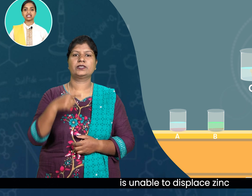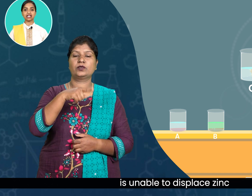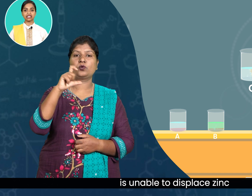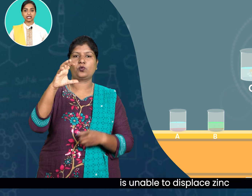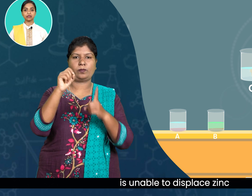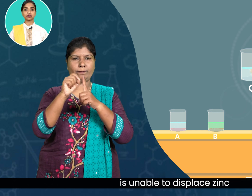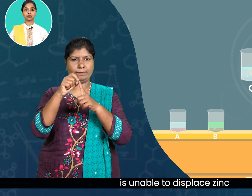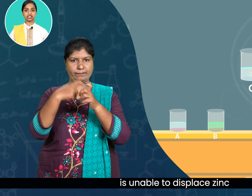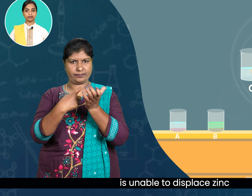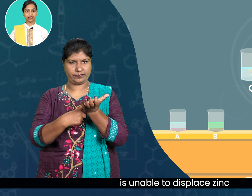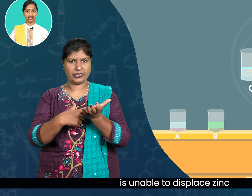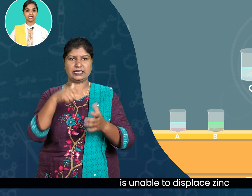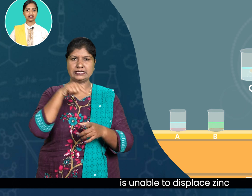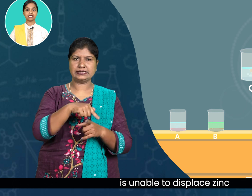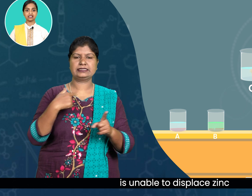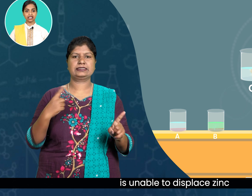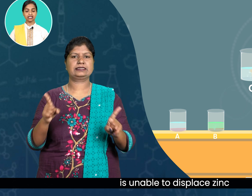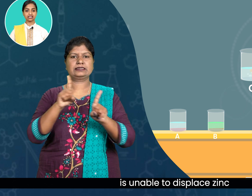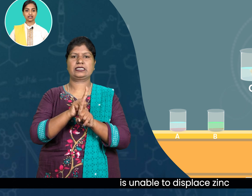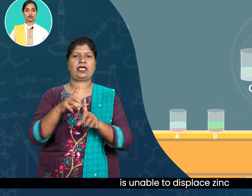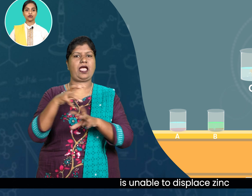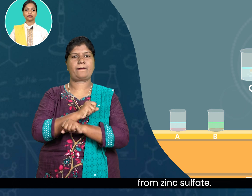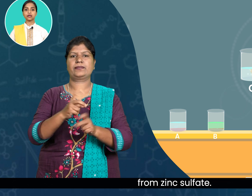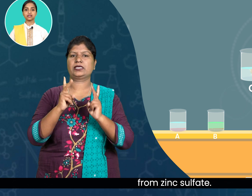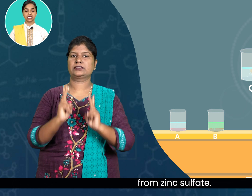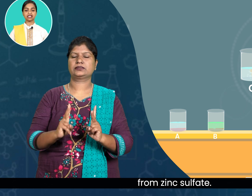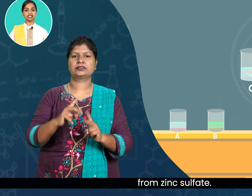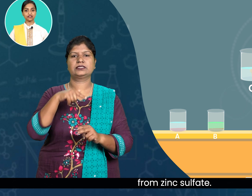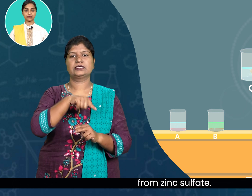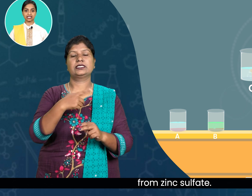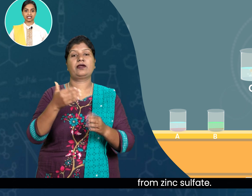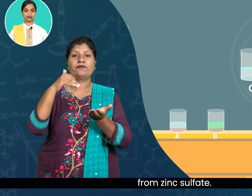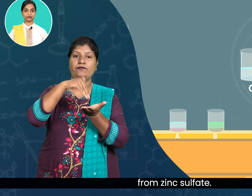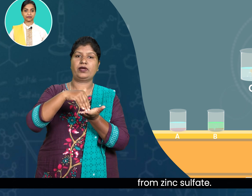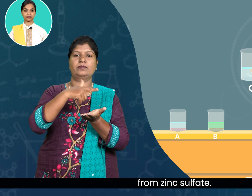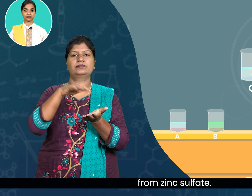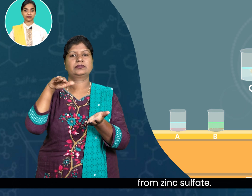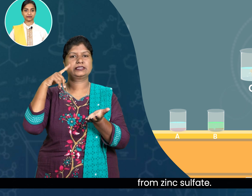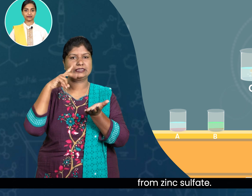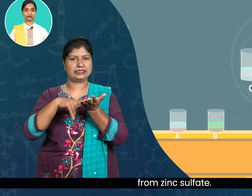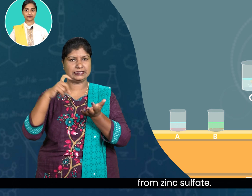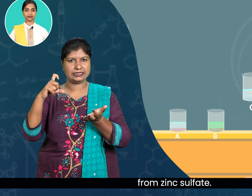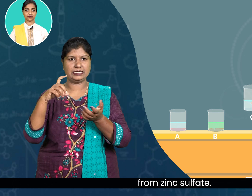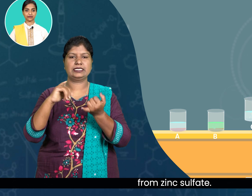copper is unable to displace zinc from zinc sulfate.